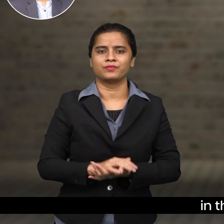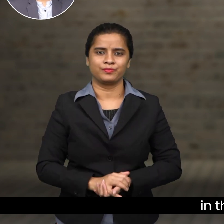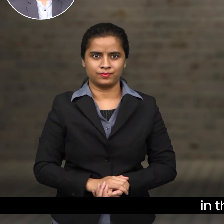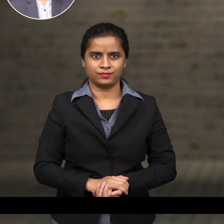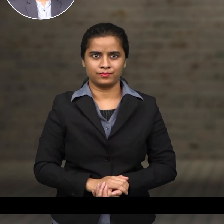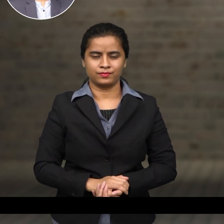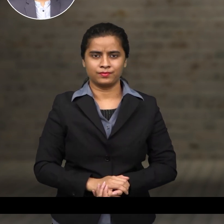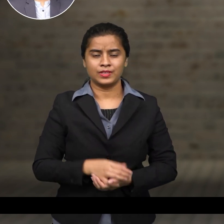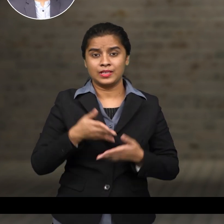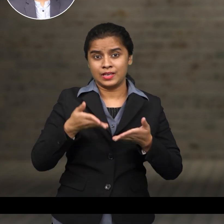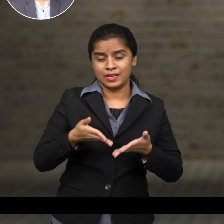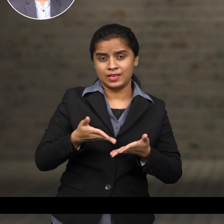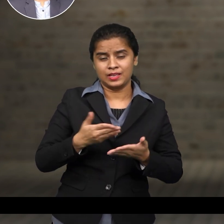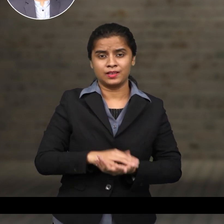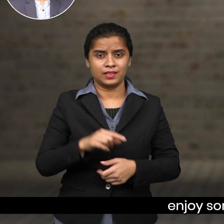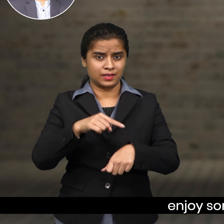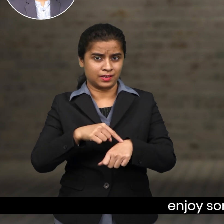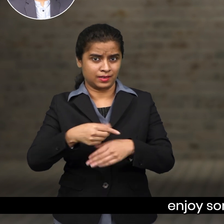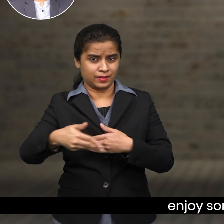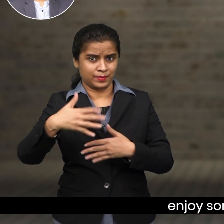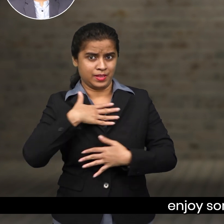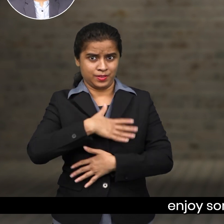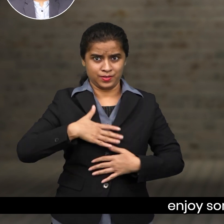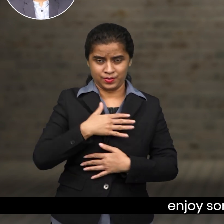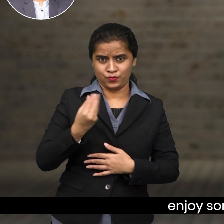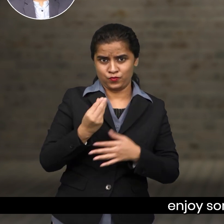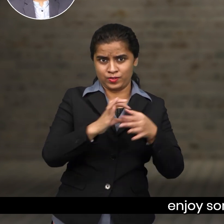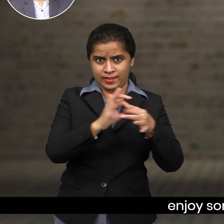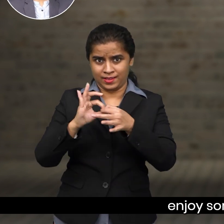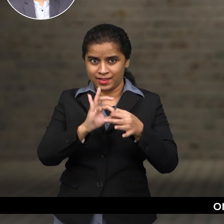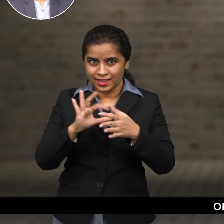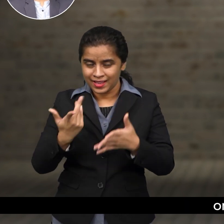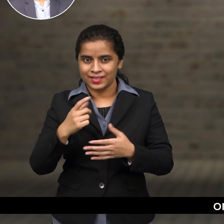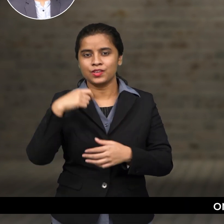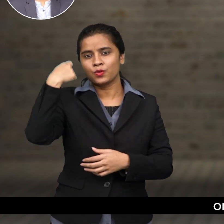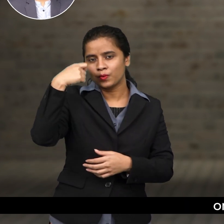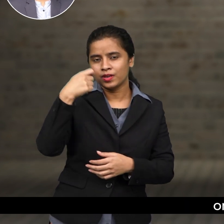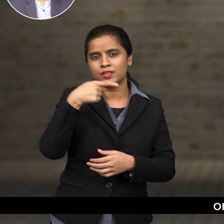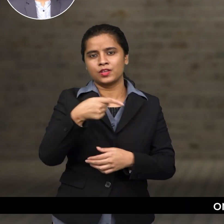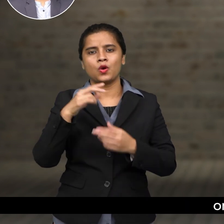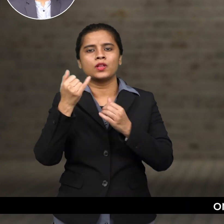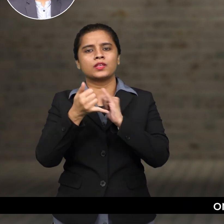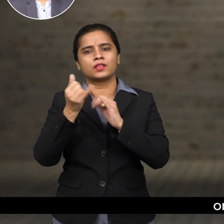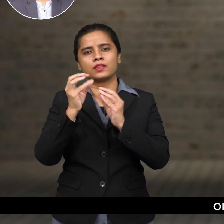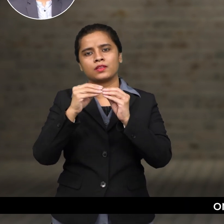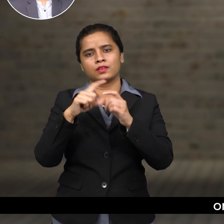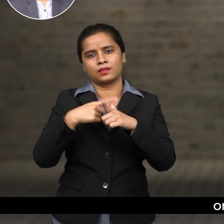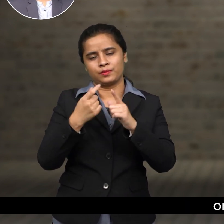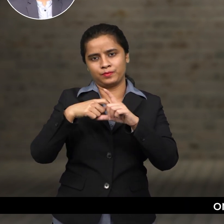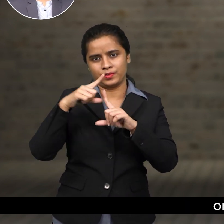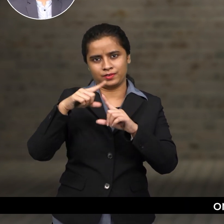atmosphere. Until then, enjoy some engaging videos on the subject.